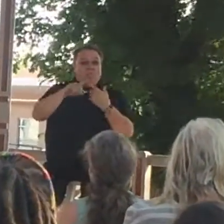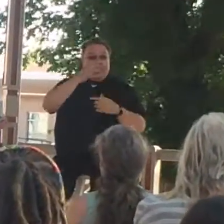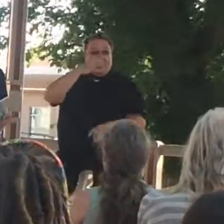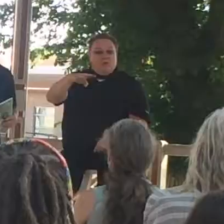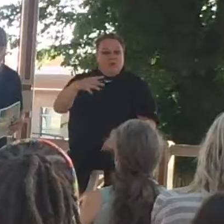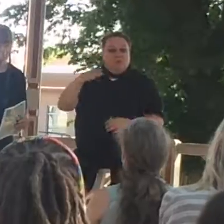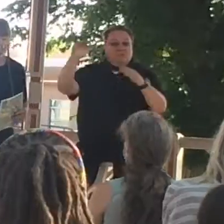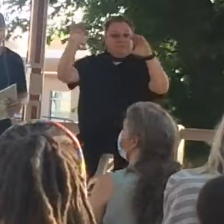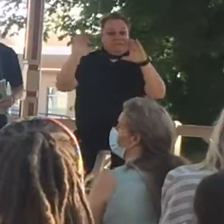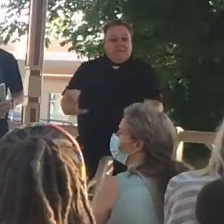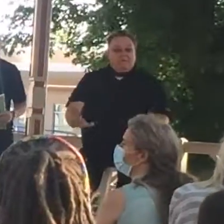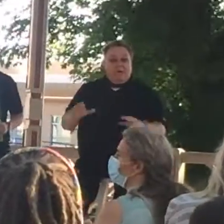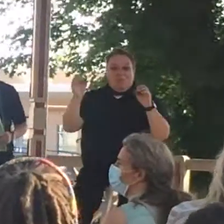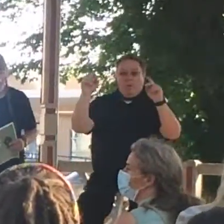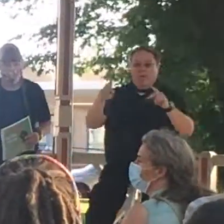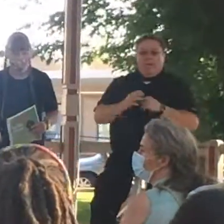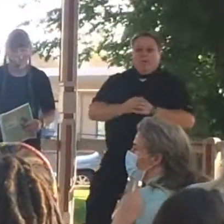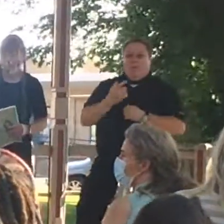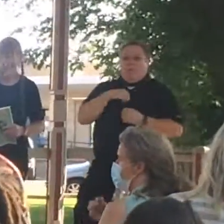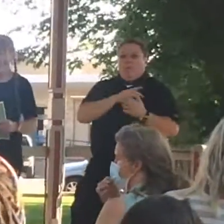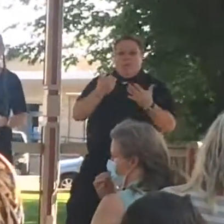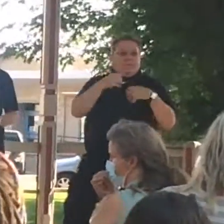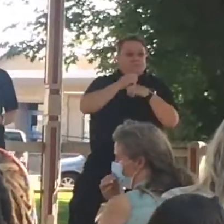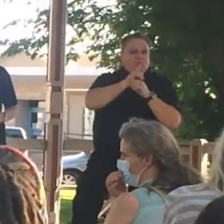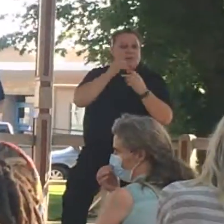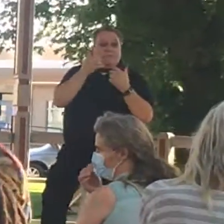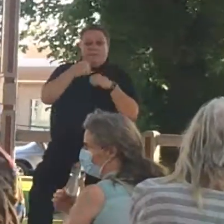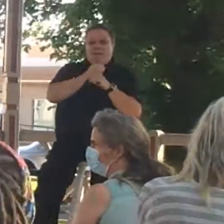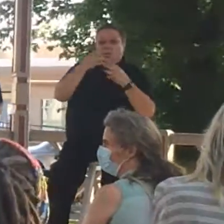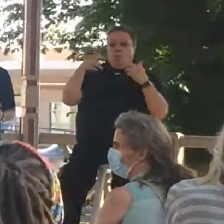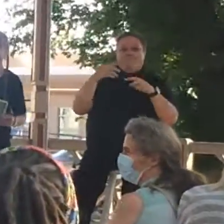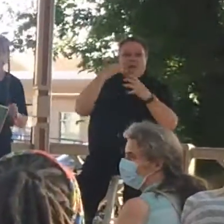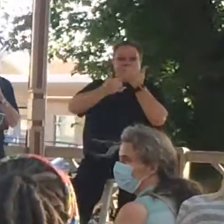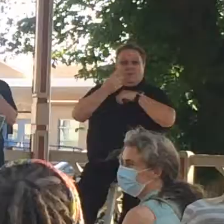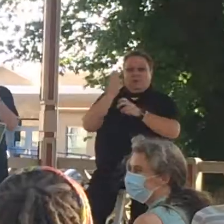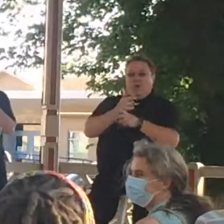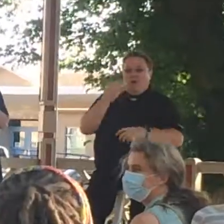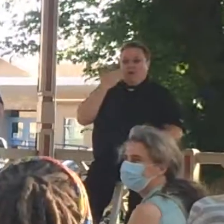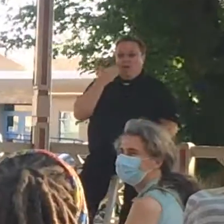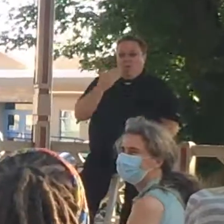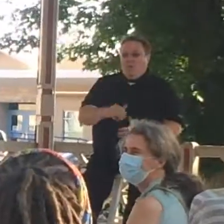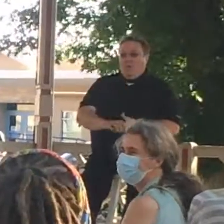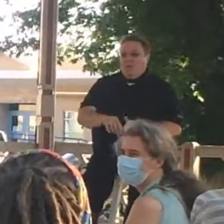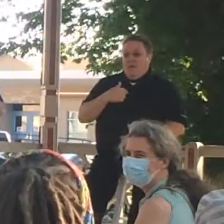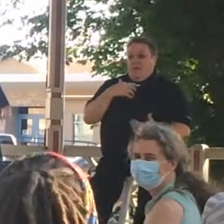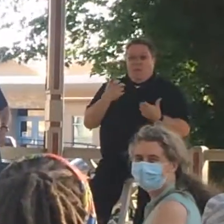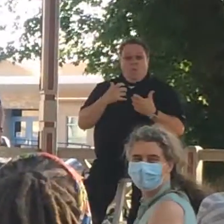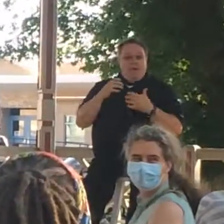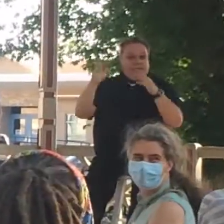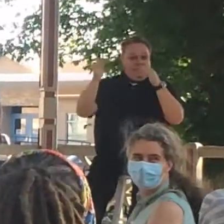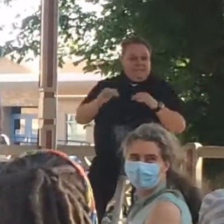it settles down. Okay? So we want to try and make room for everybody. It's hard, I know. I want to